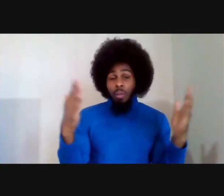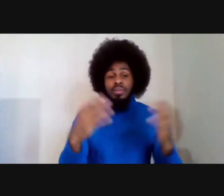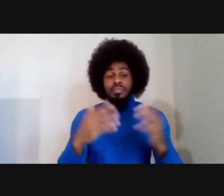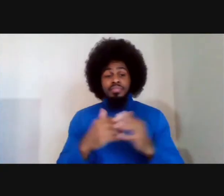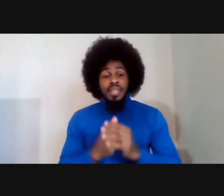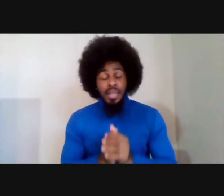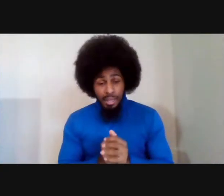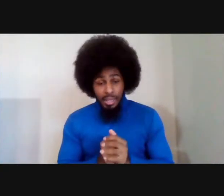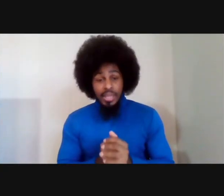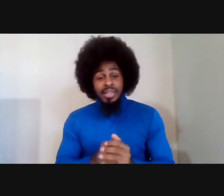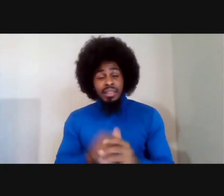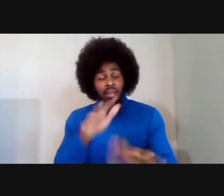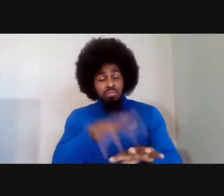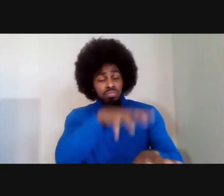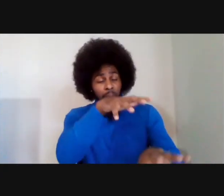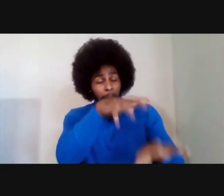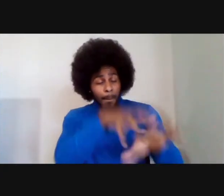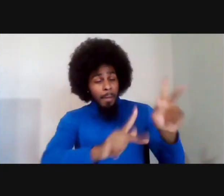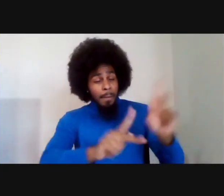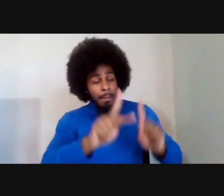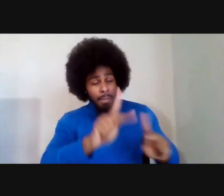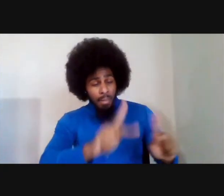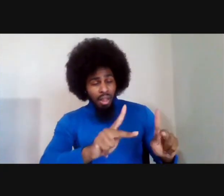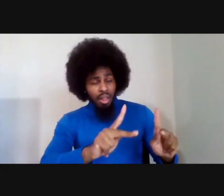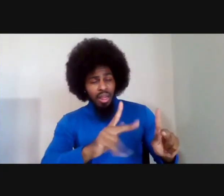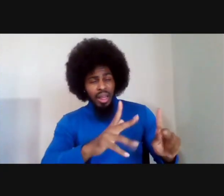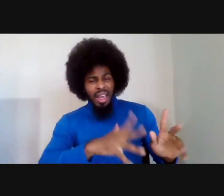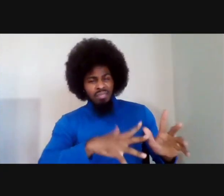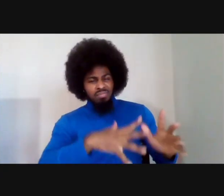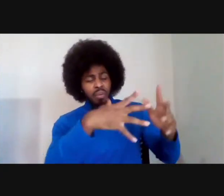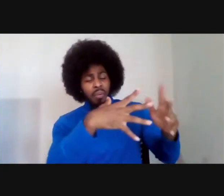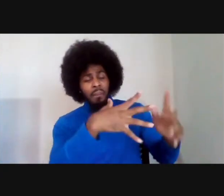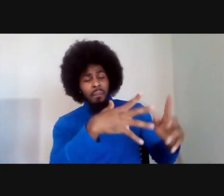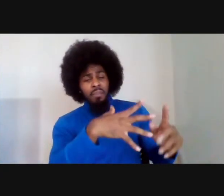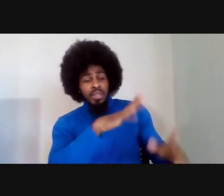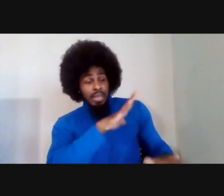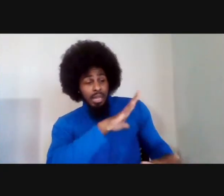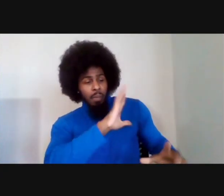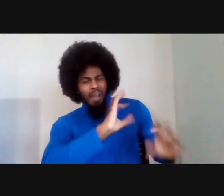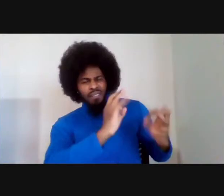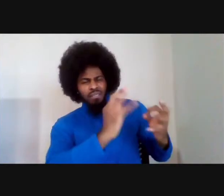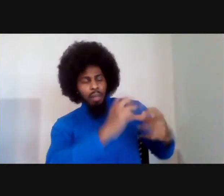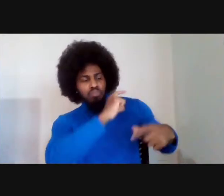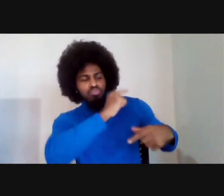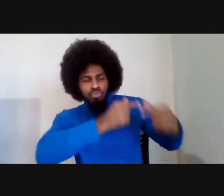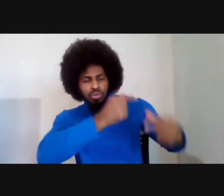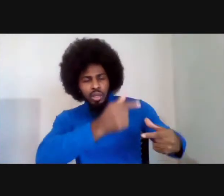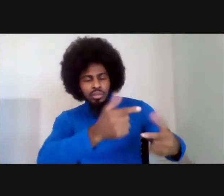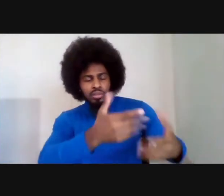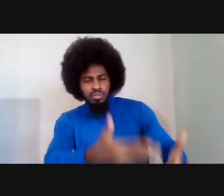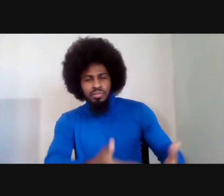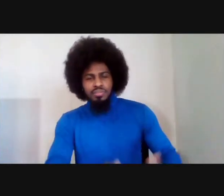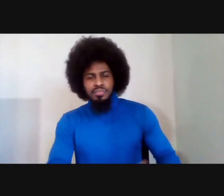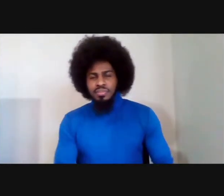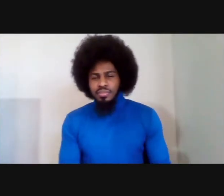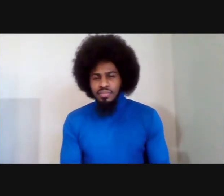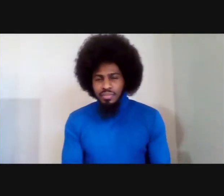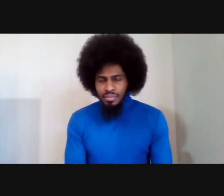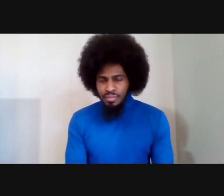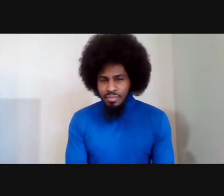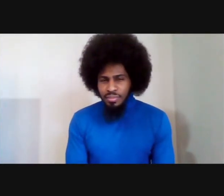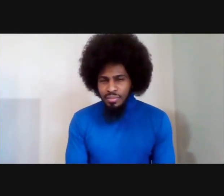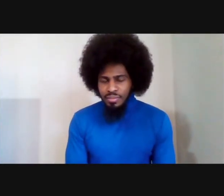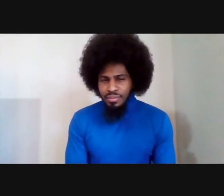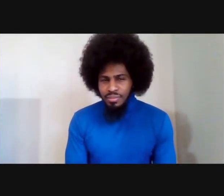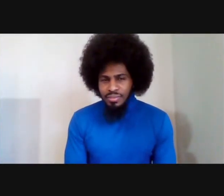of Cameroon and the Bubi people of Equatorial Guinea's Bioko Island, the wife of Benjamin Rojas, the mother of Yashche and Bali,